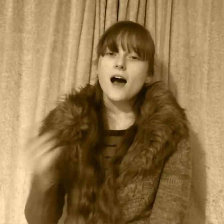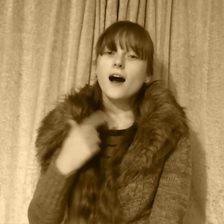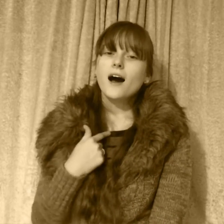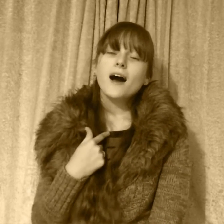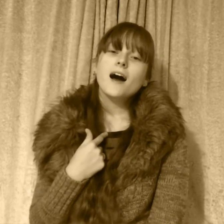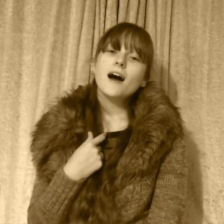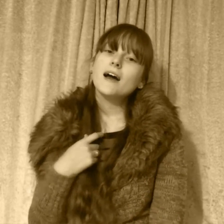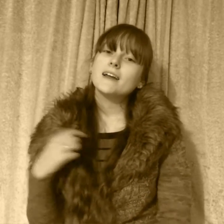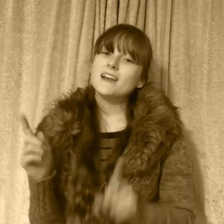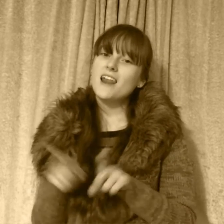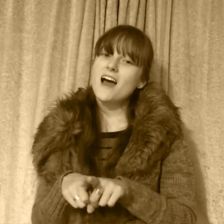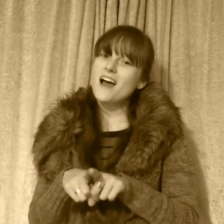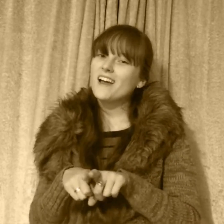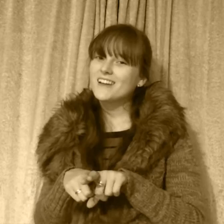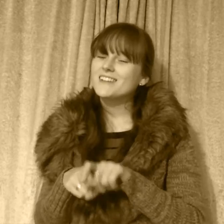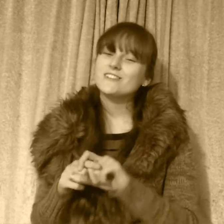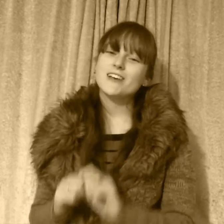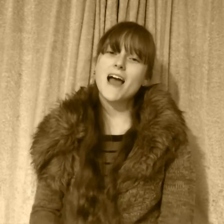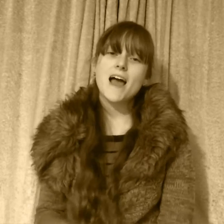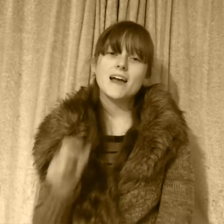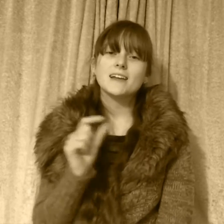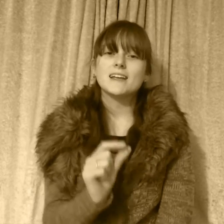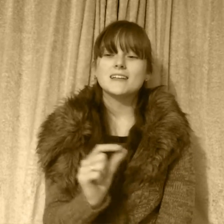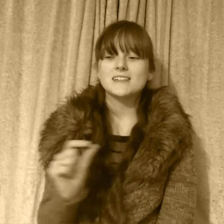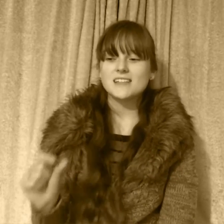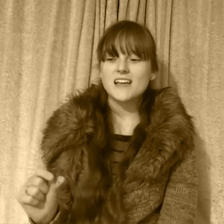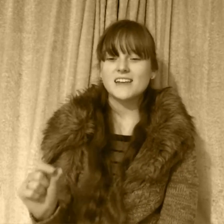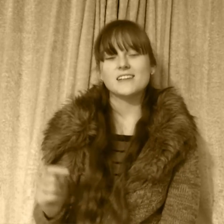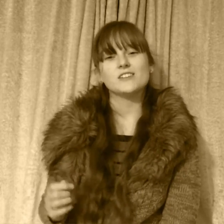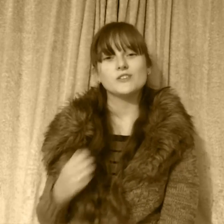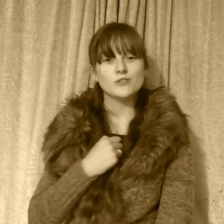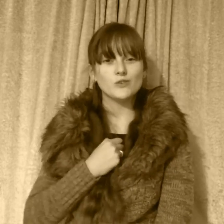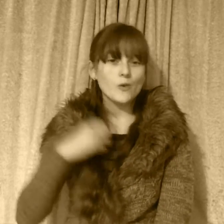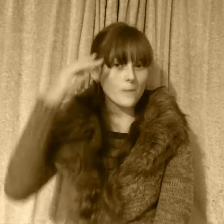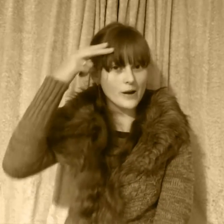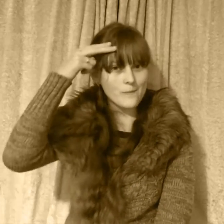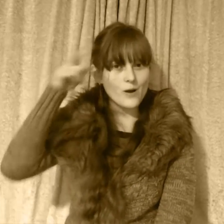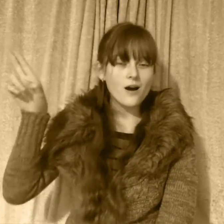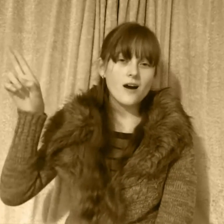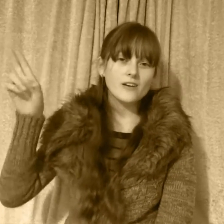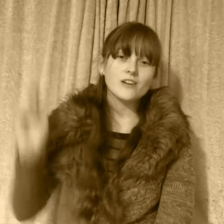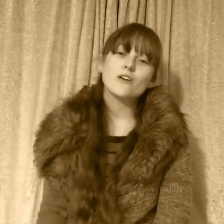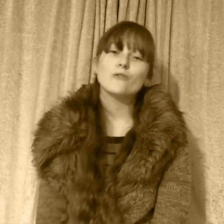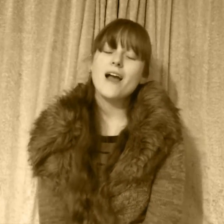I'd like to add his initial to my monograph